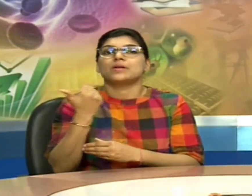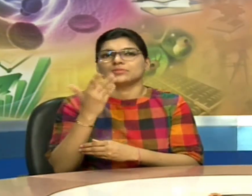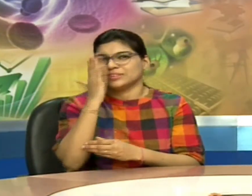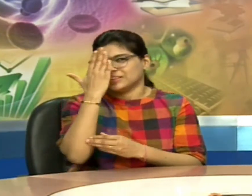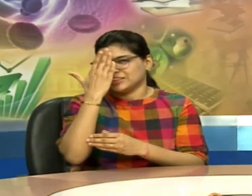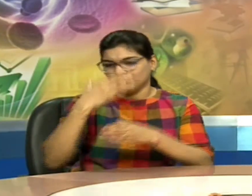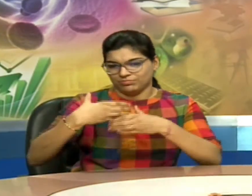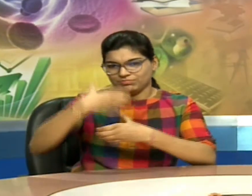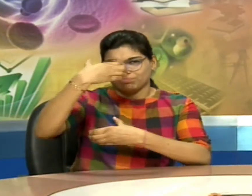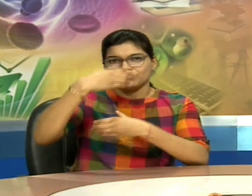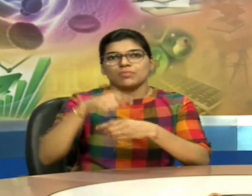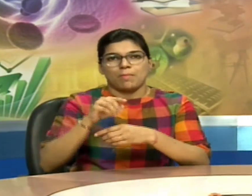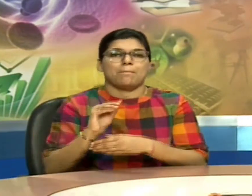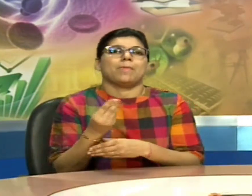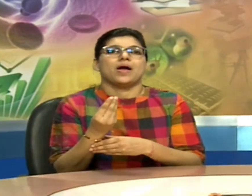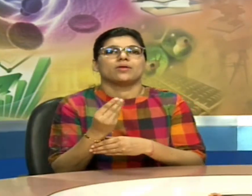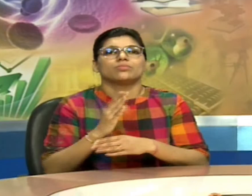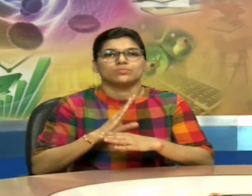which is made up of plastic foam.